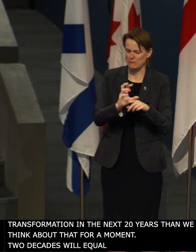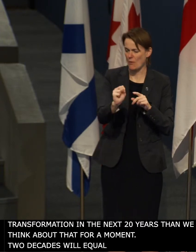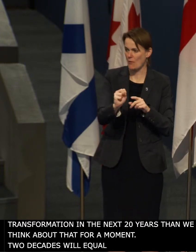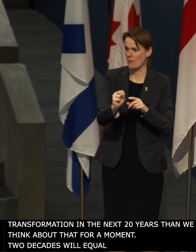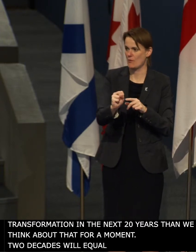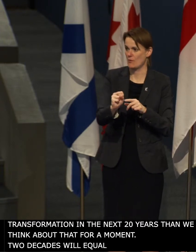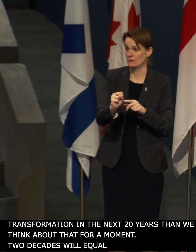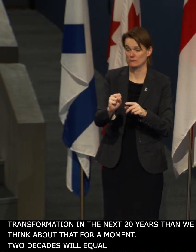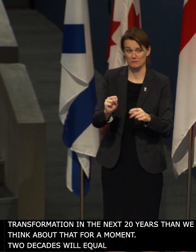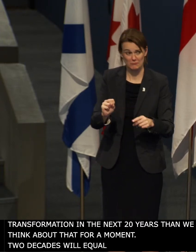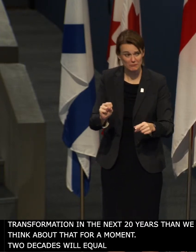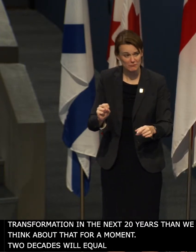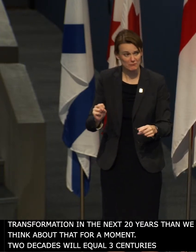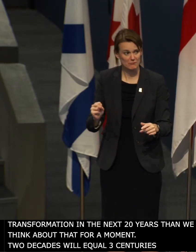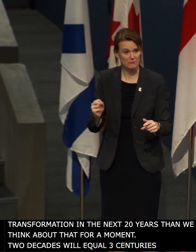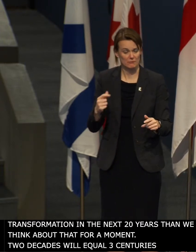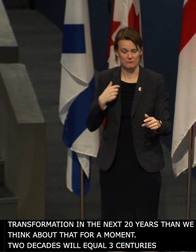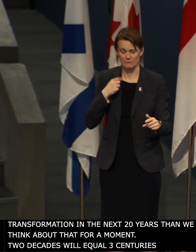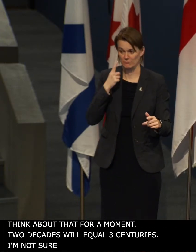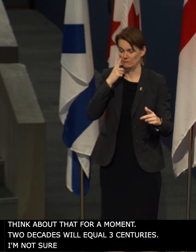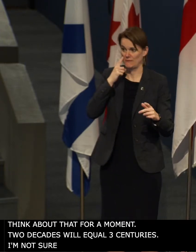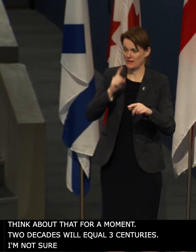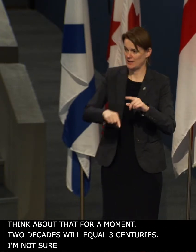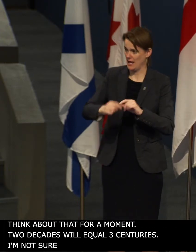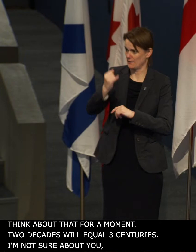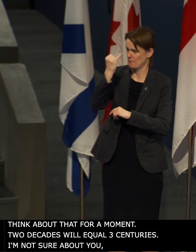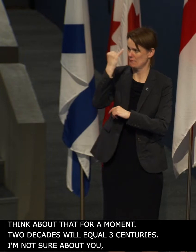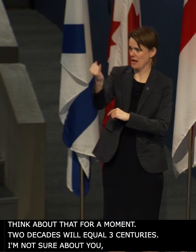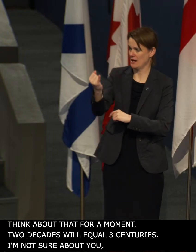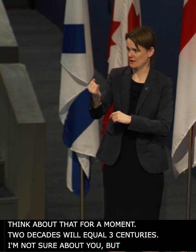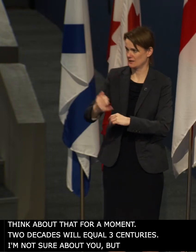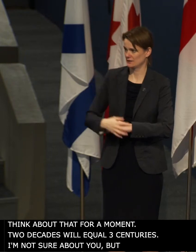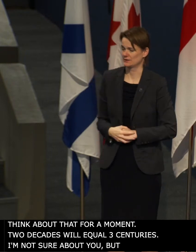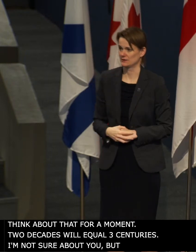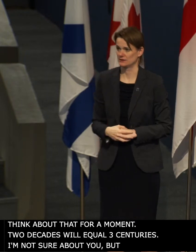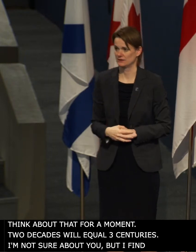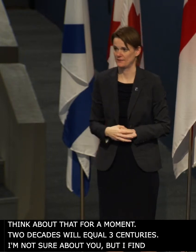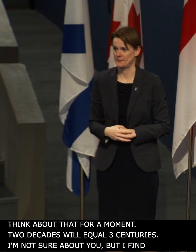sure about you, but I find that a bit mind-boggling, especially when we're